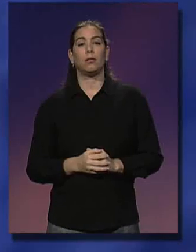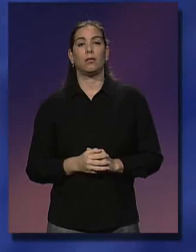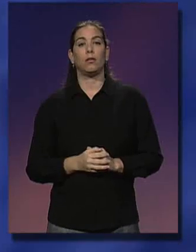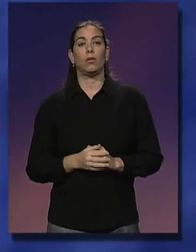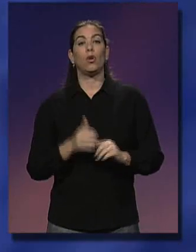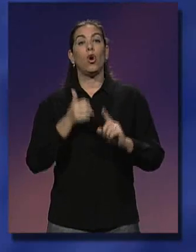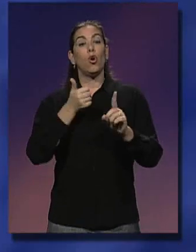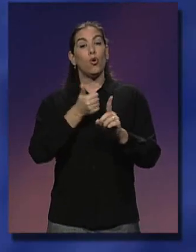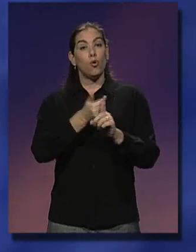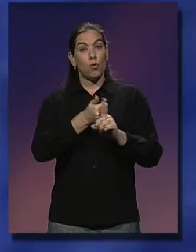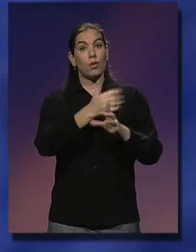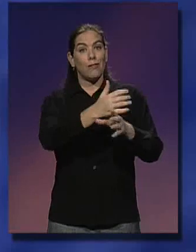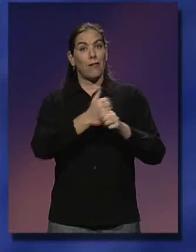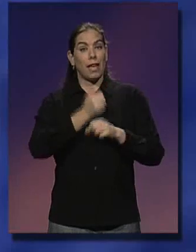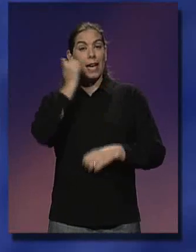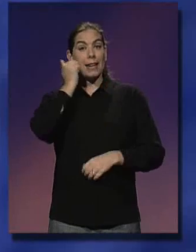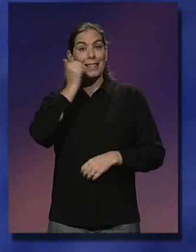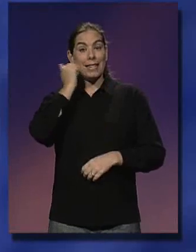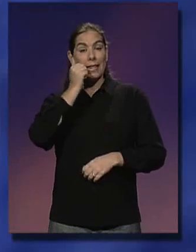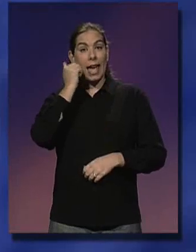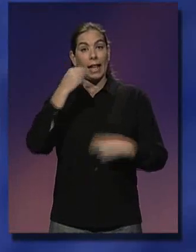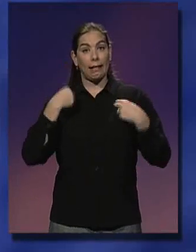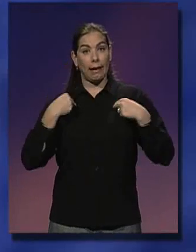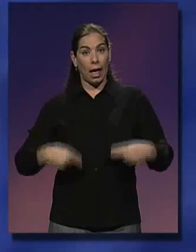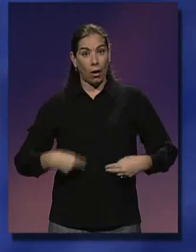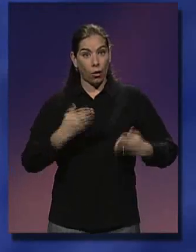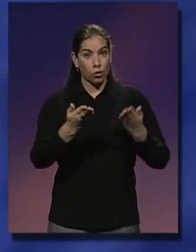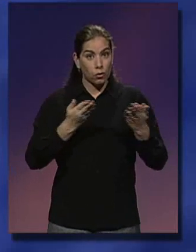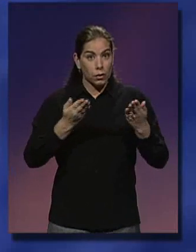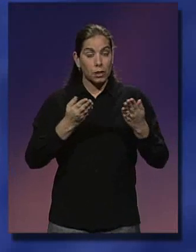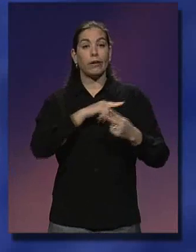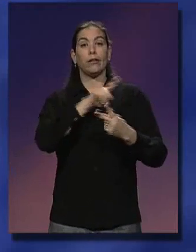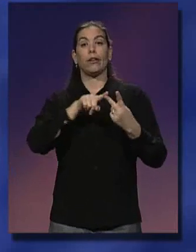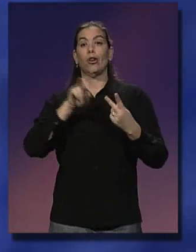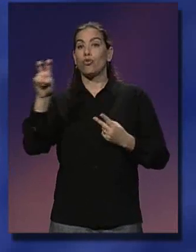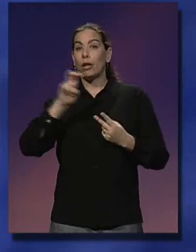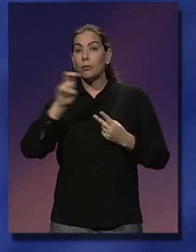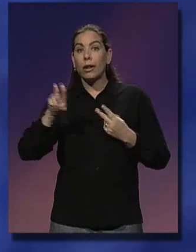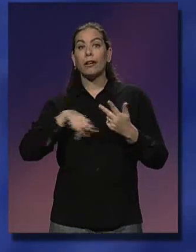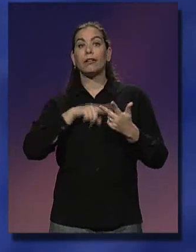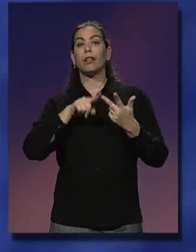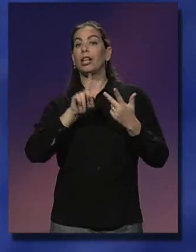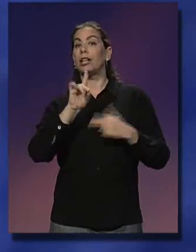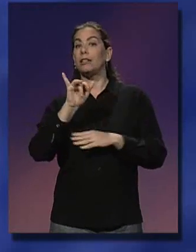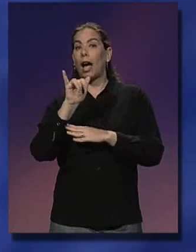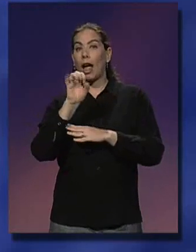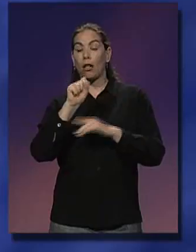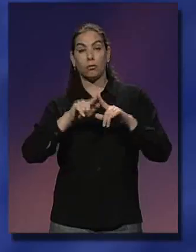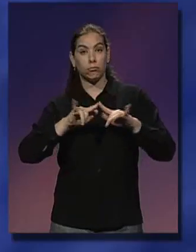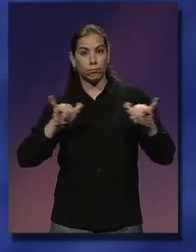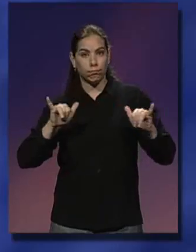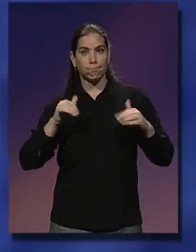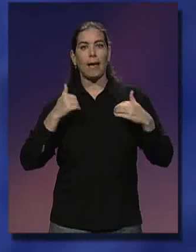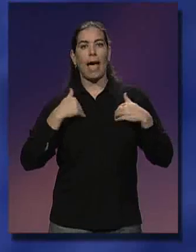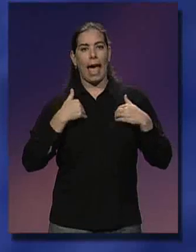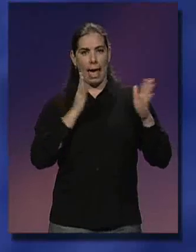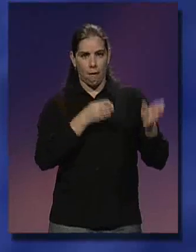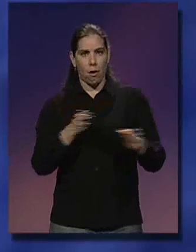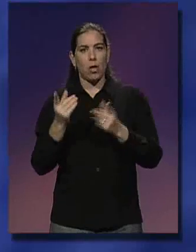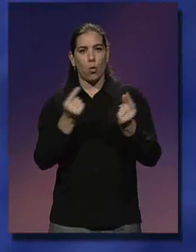receive regular services, home health care, transportation, dialysis, make a plan with each service